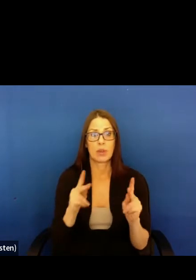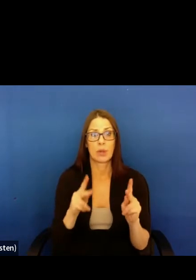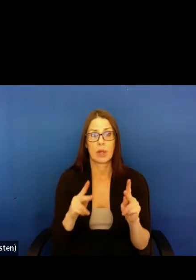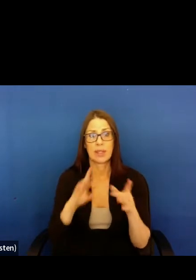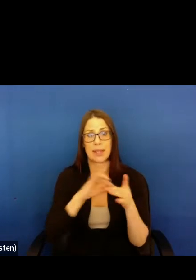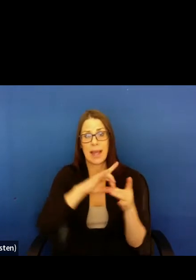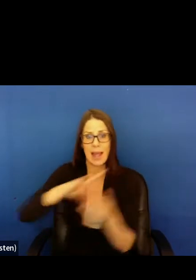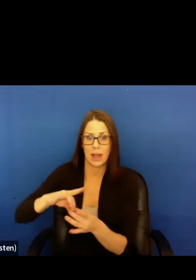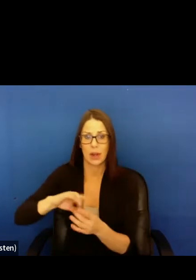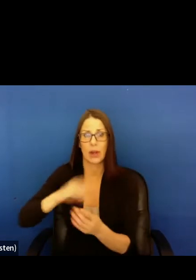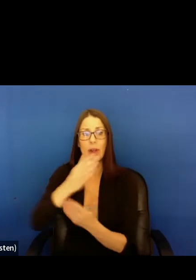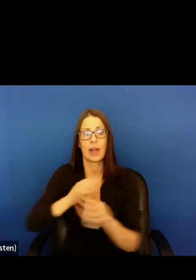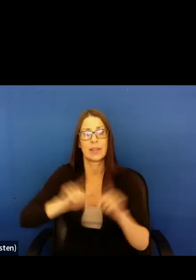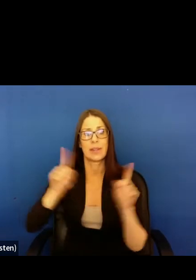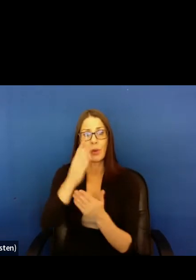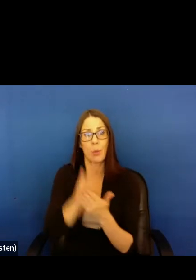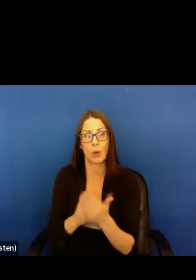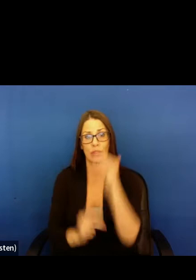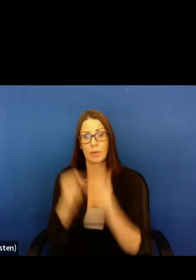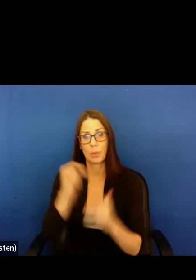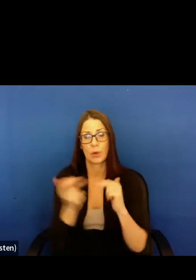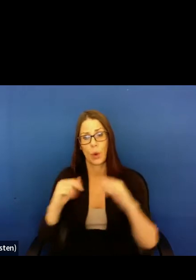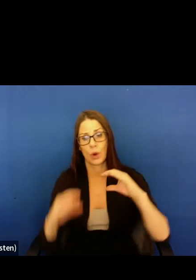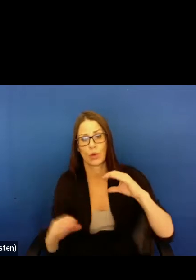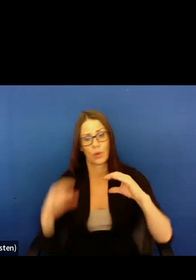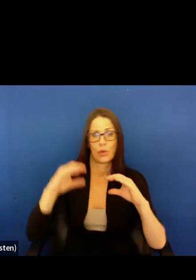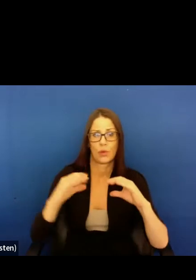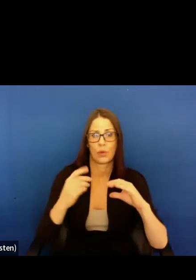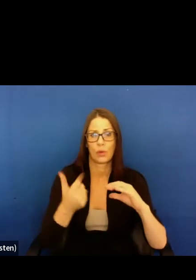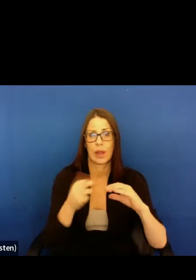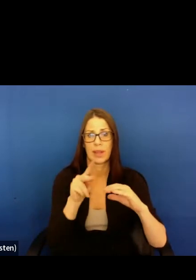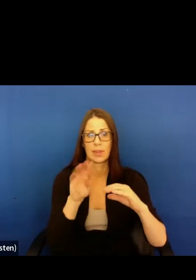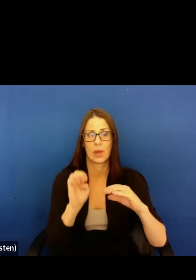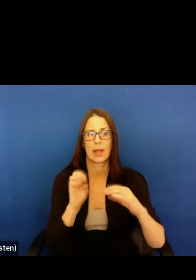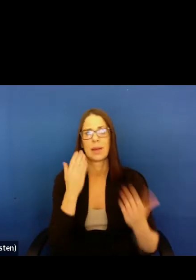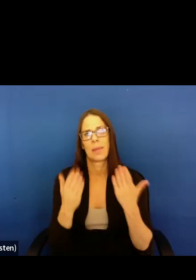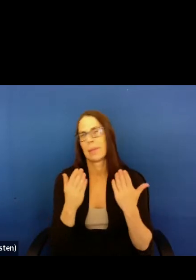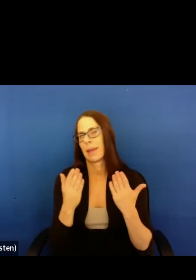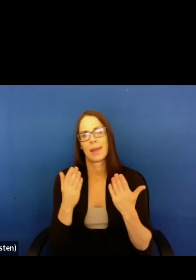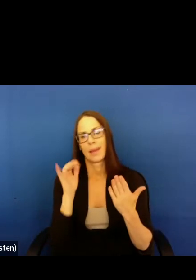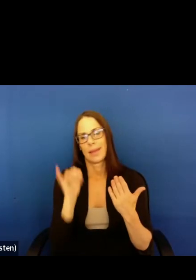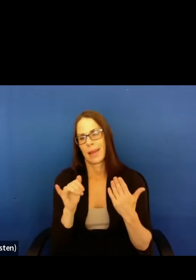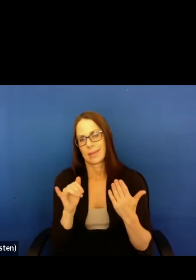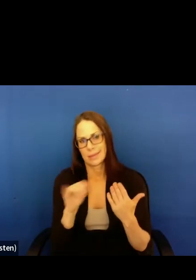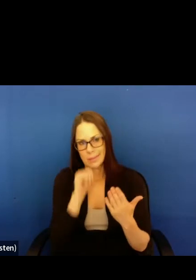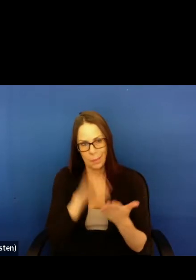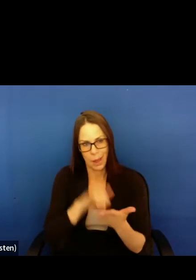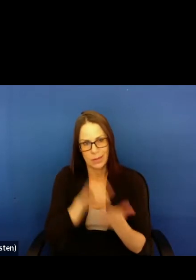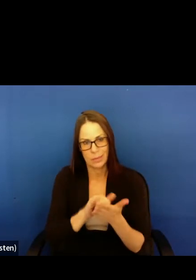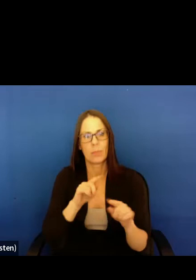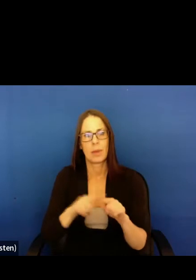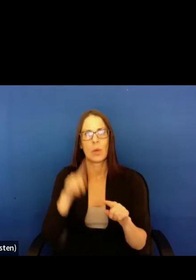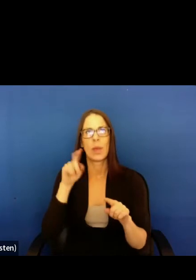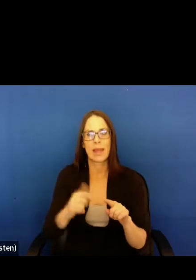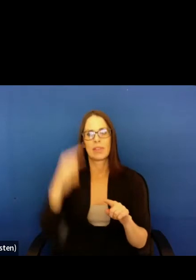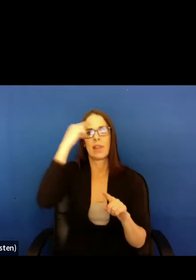off of grade, or actually raise grade, which is maybe a little pie in the sky, but we have to start to think about some drastic changes in